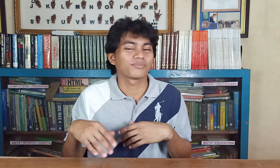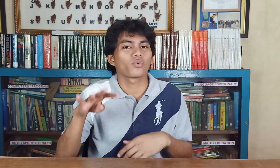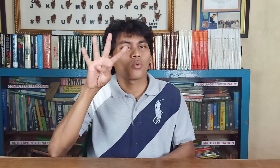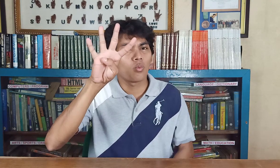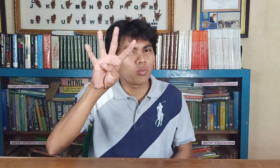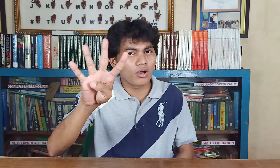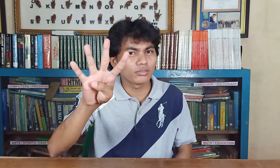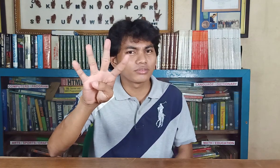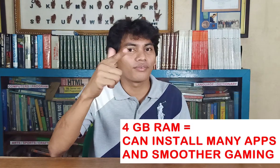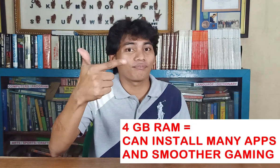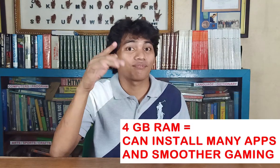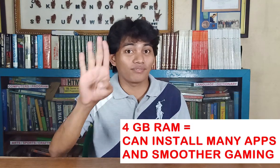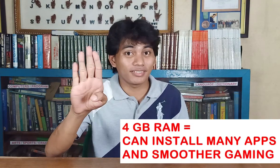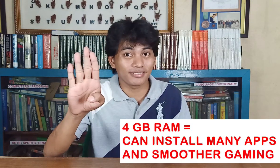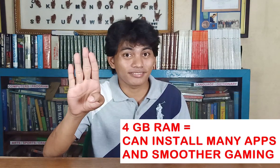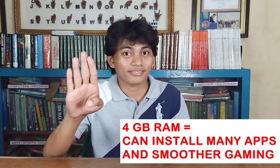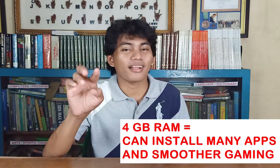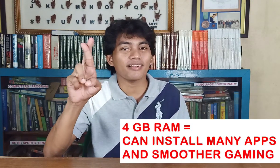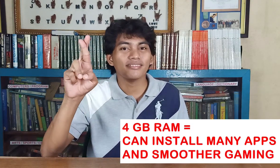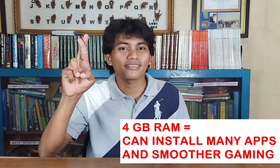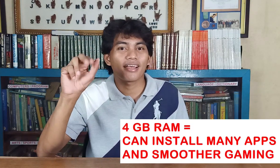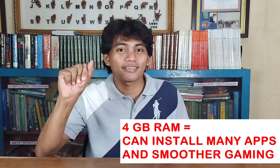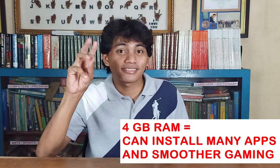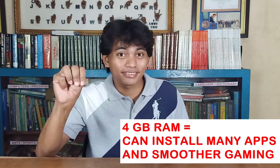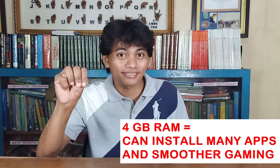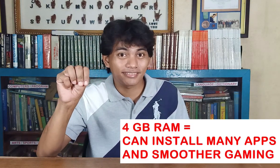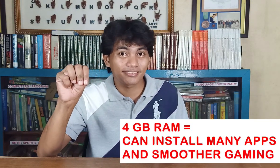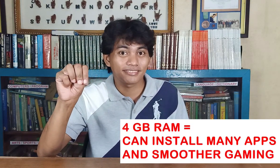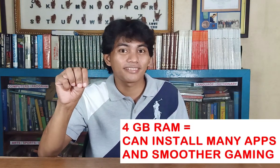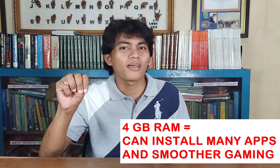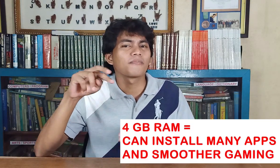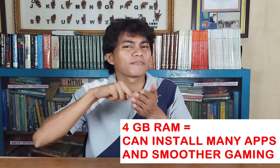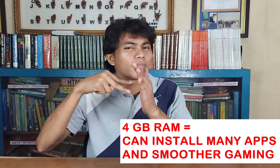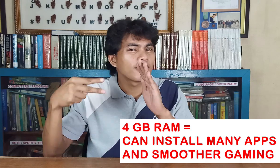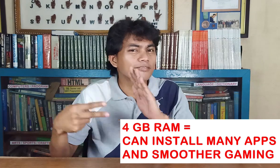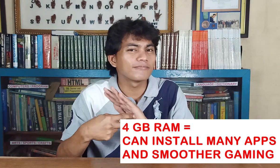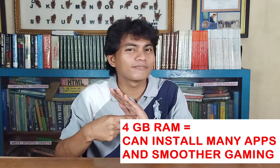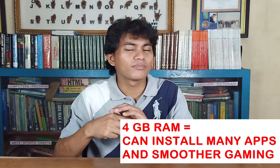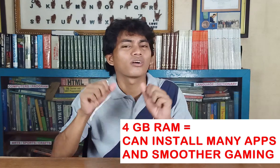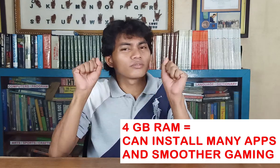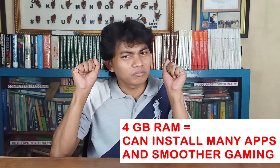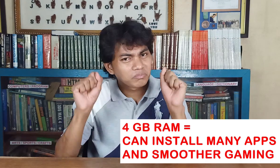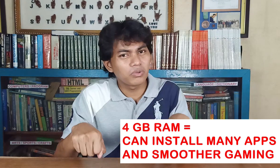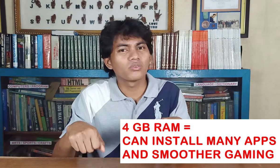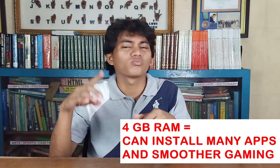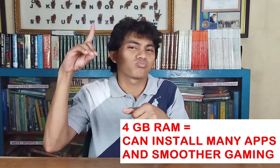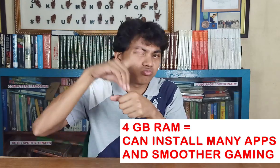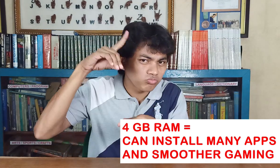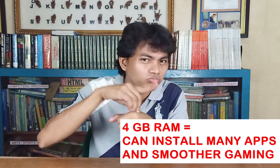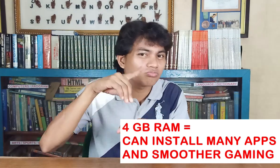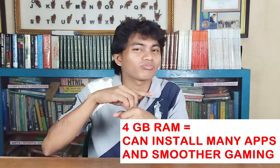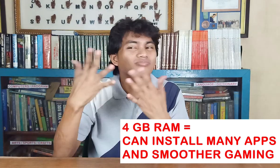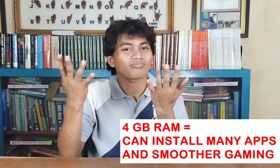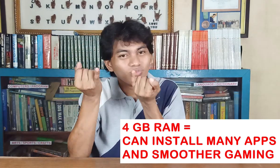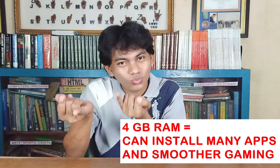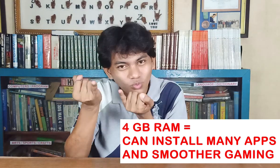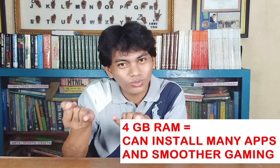4 gigabytes of RAM means it can install many apps